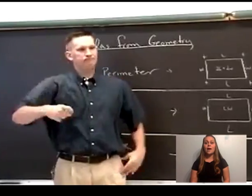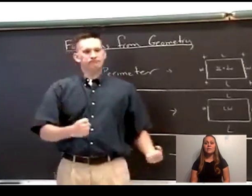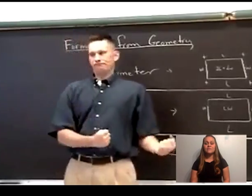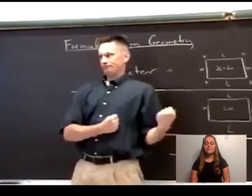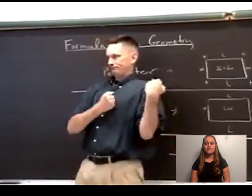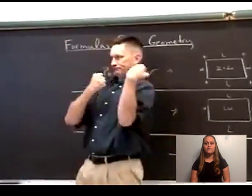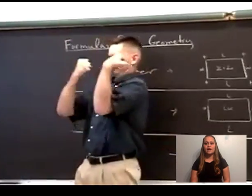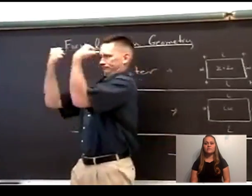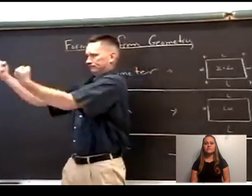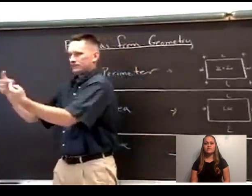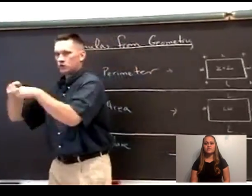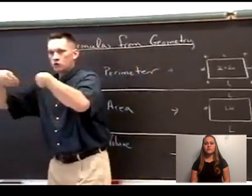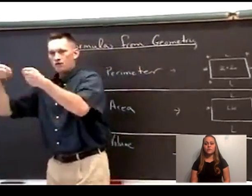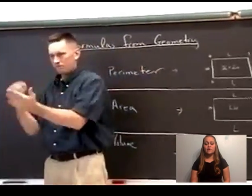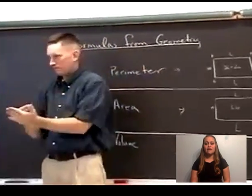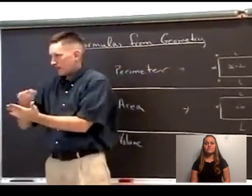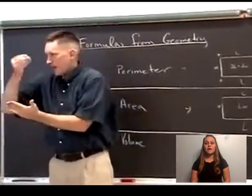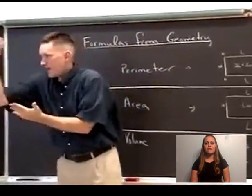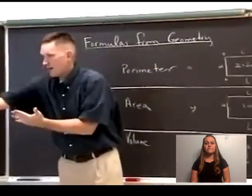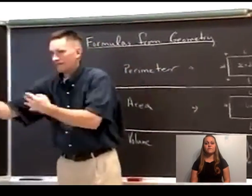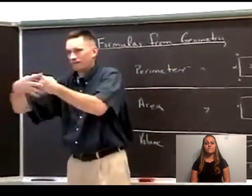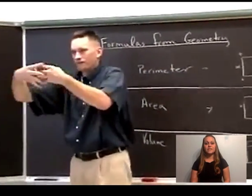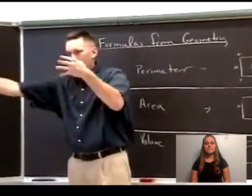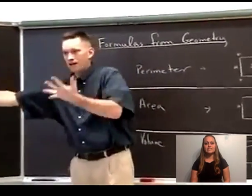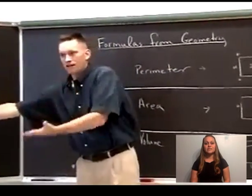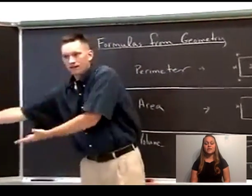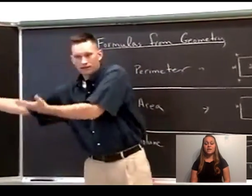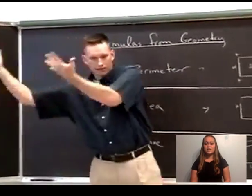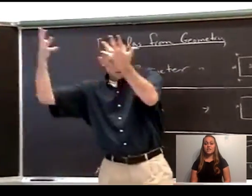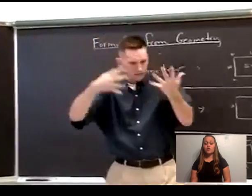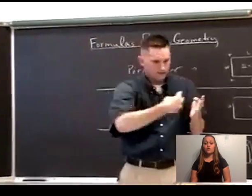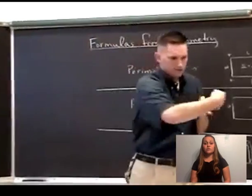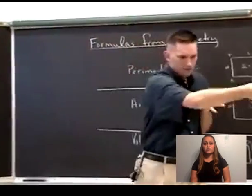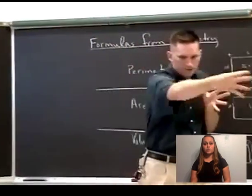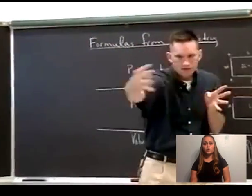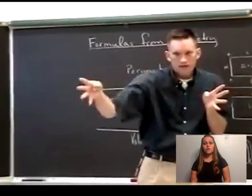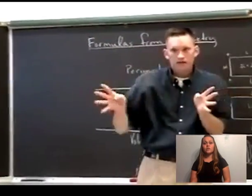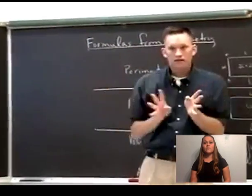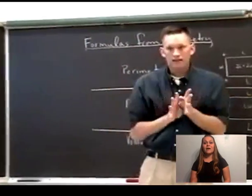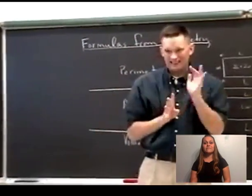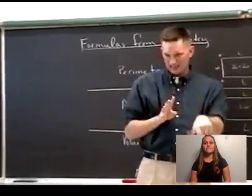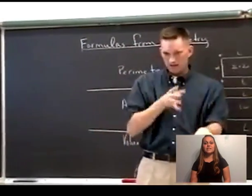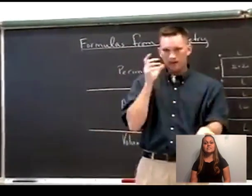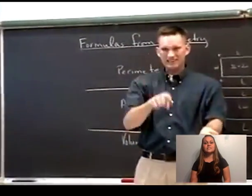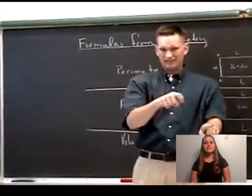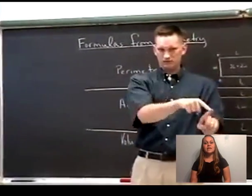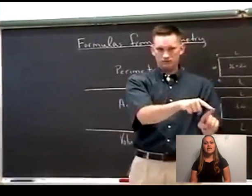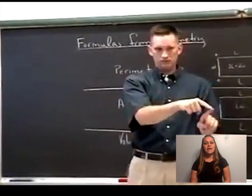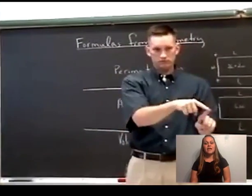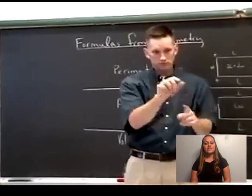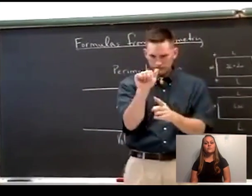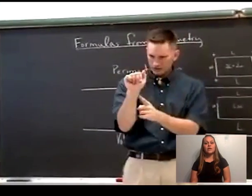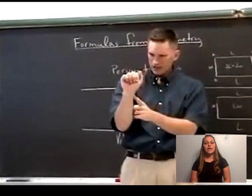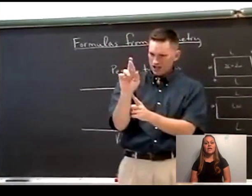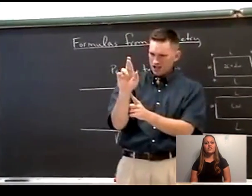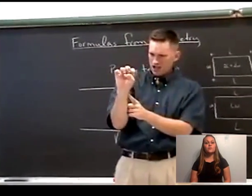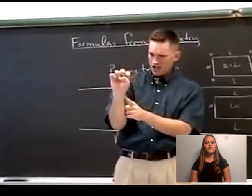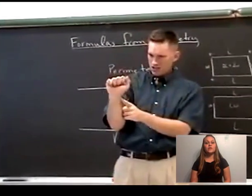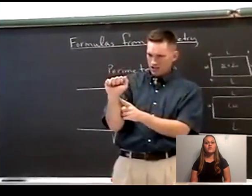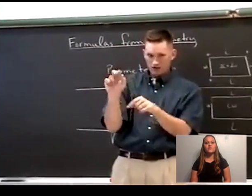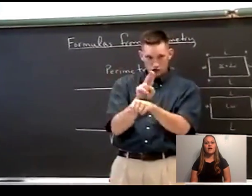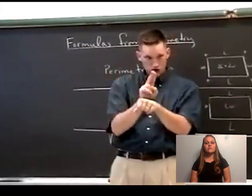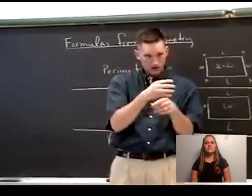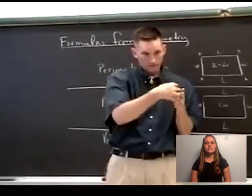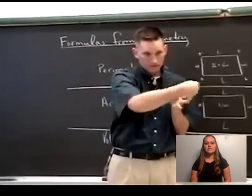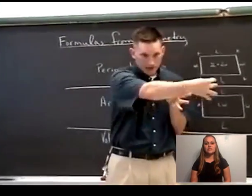to know how many feet around you would have to buy for a fence. Then you go to the store, you buy the fence, and you bring it and you